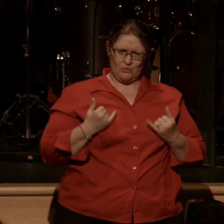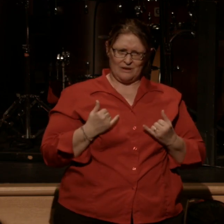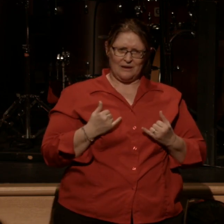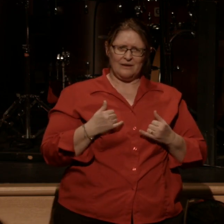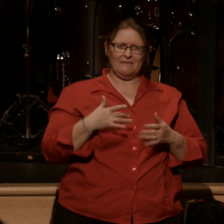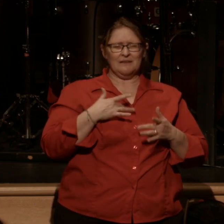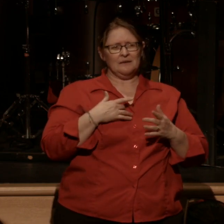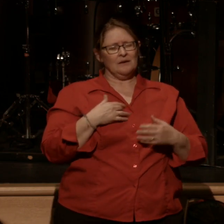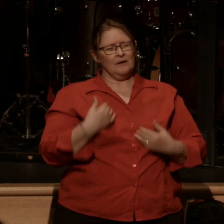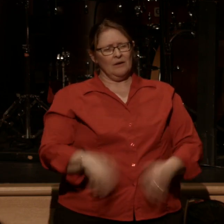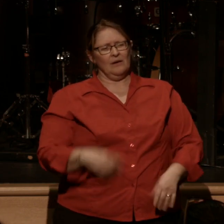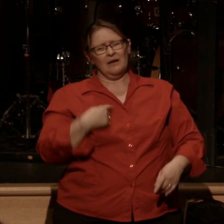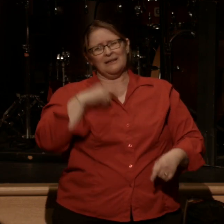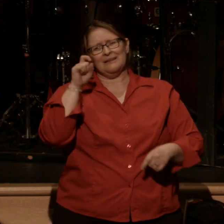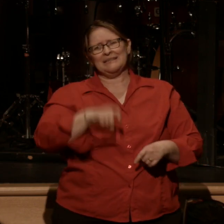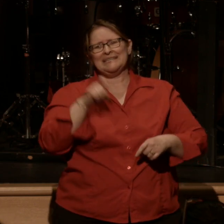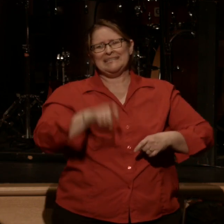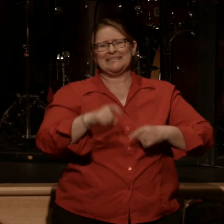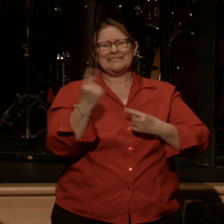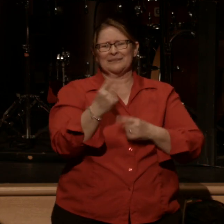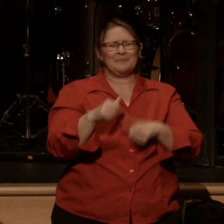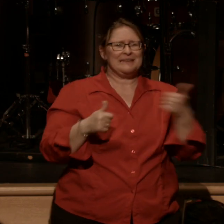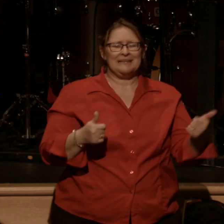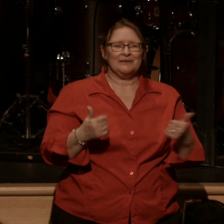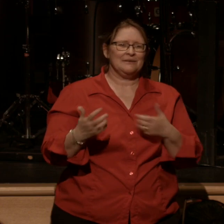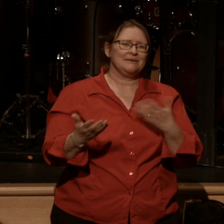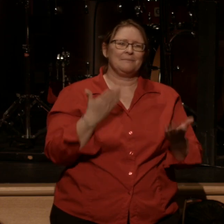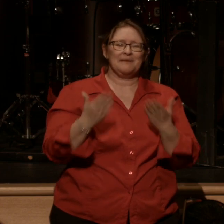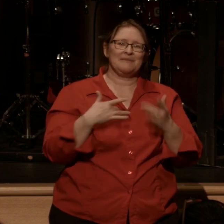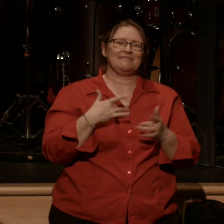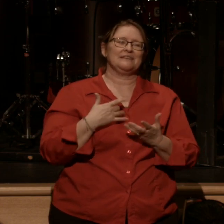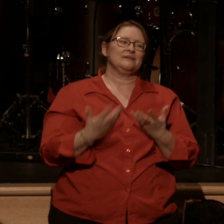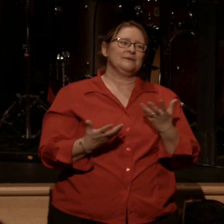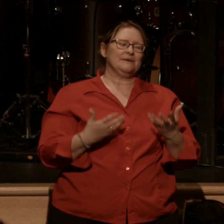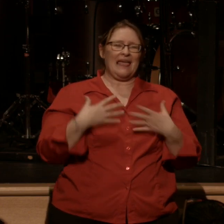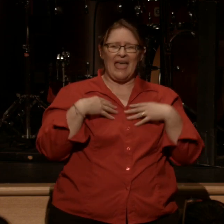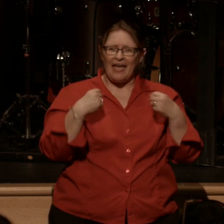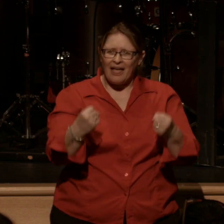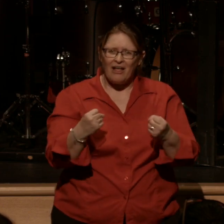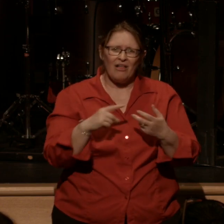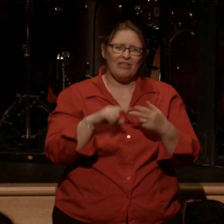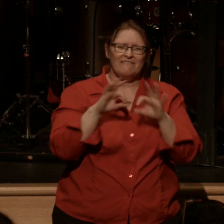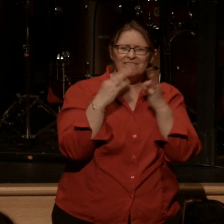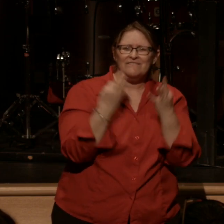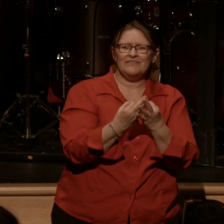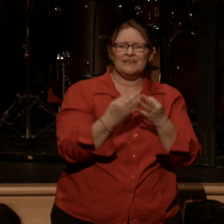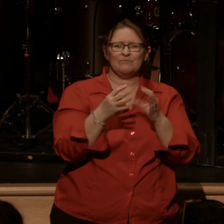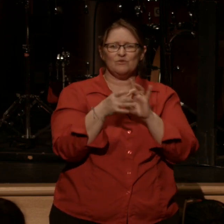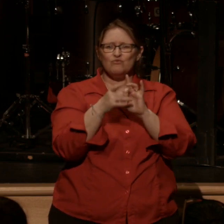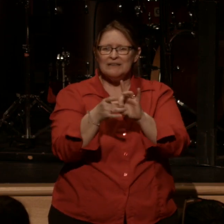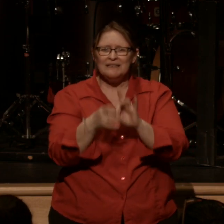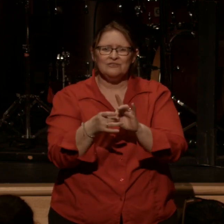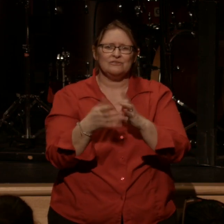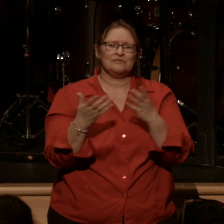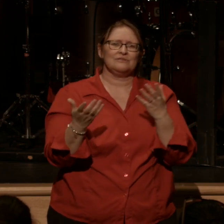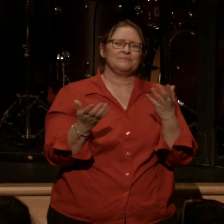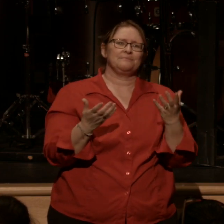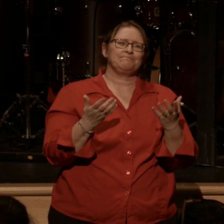like I just need to long for something else. Maybe you feel it in your health or in your family or